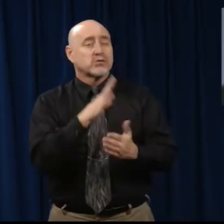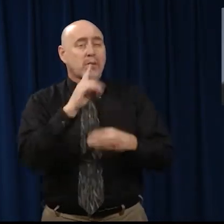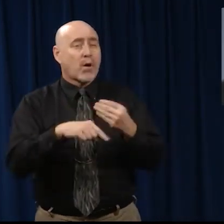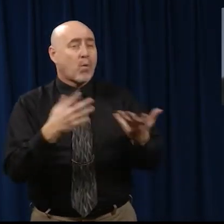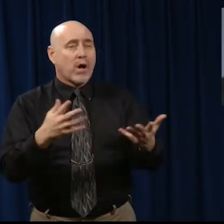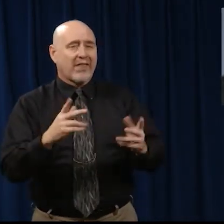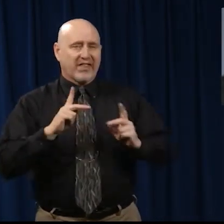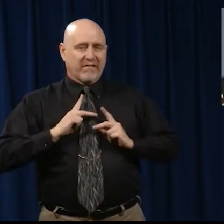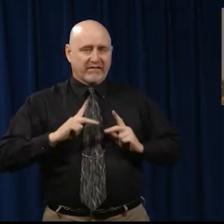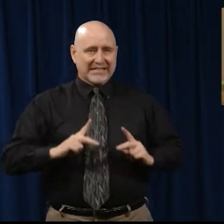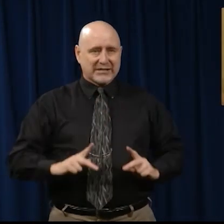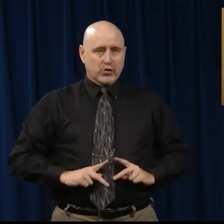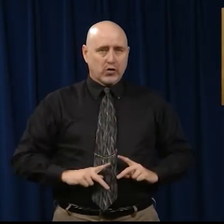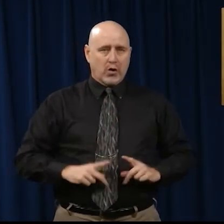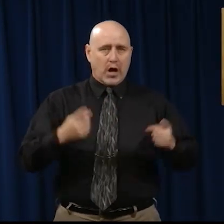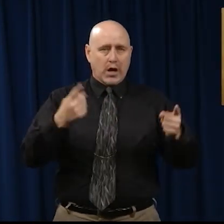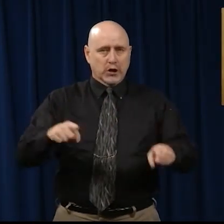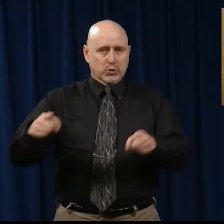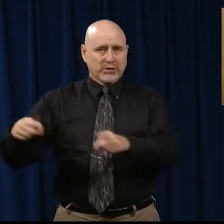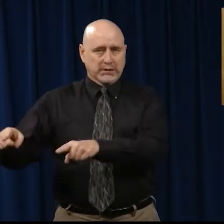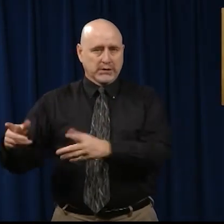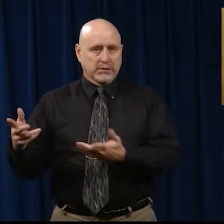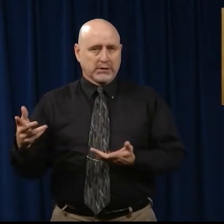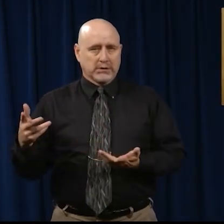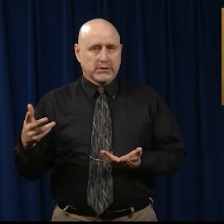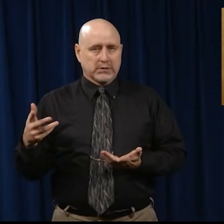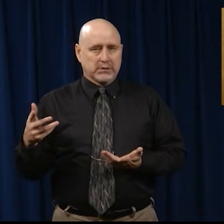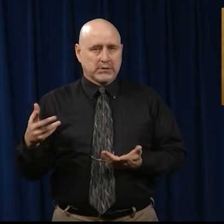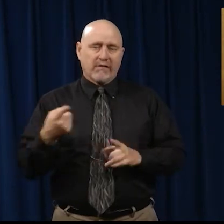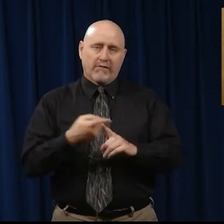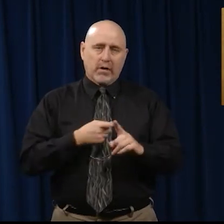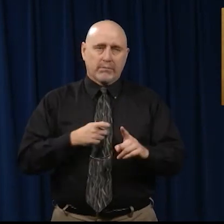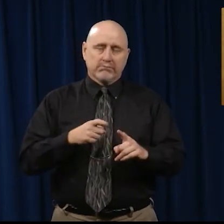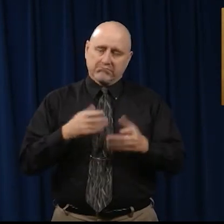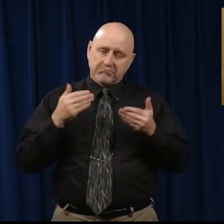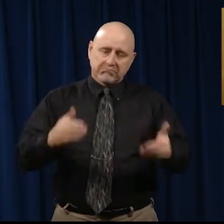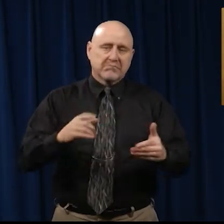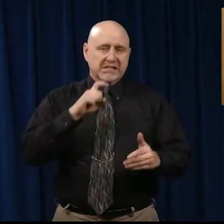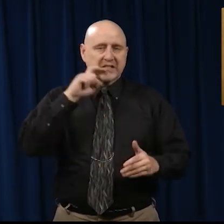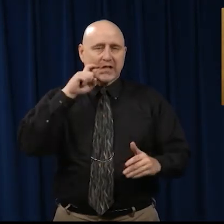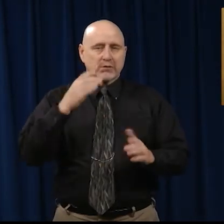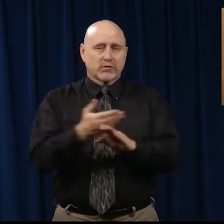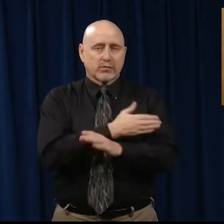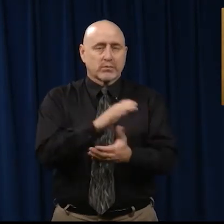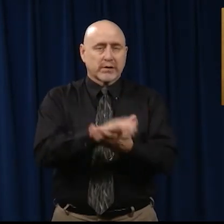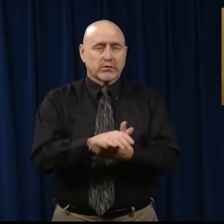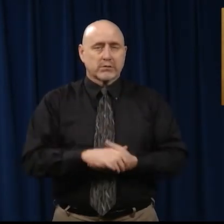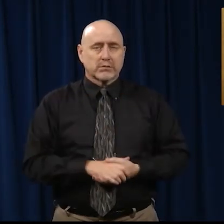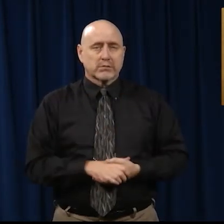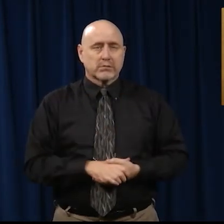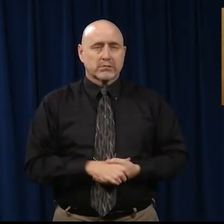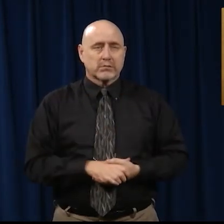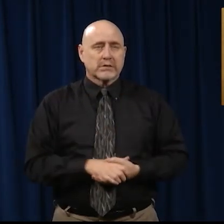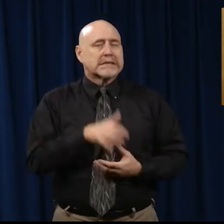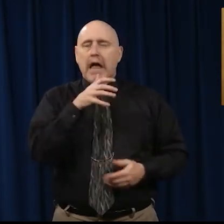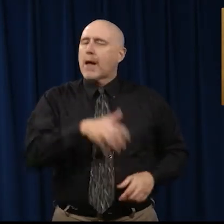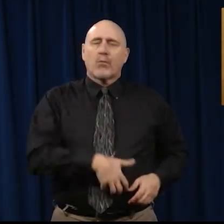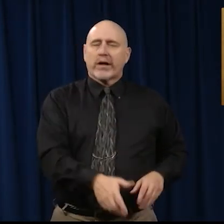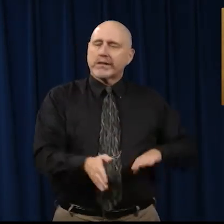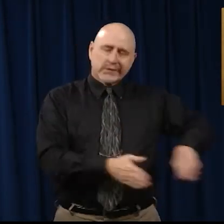lesson. We're going to discuss the physical consequences of choosing to decide to have sex before marriage. Not